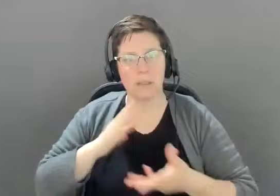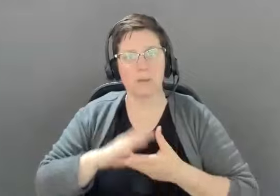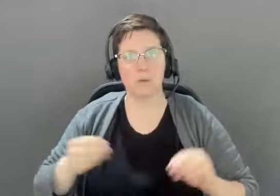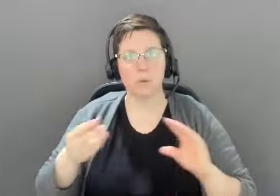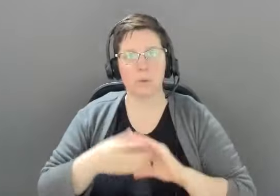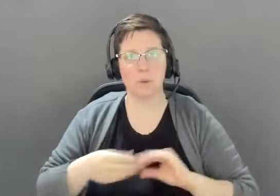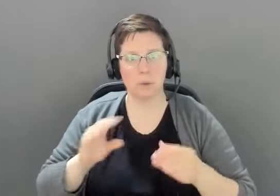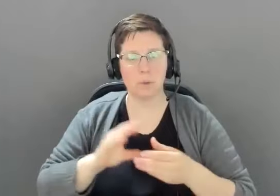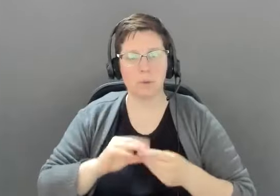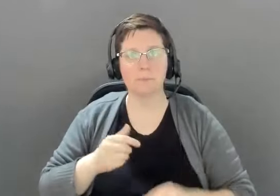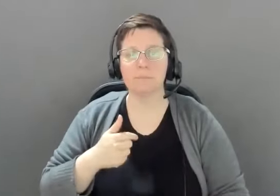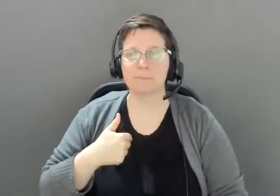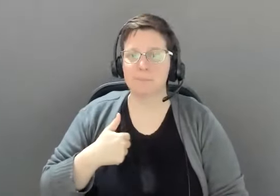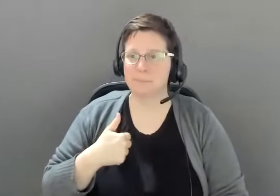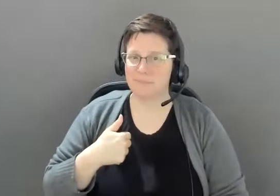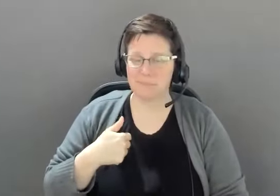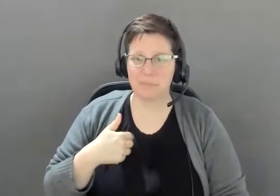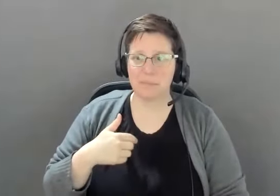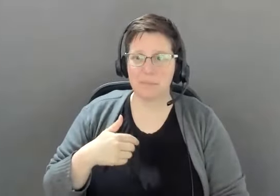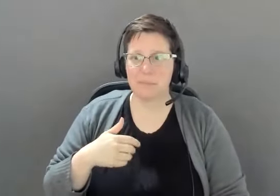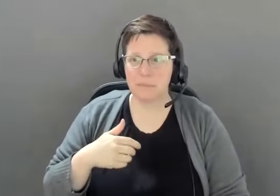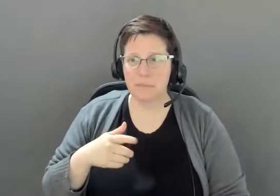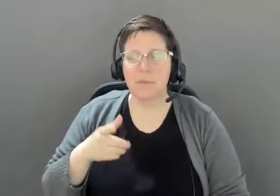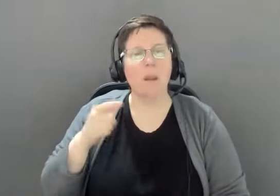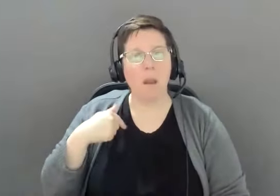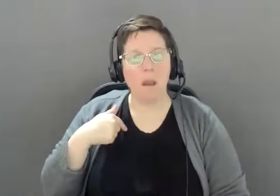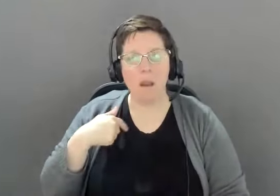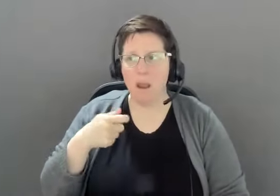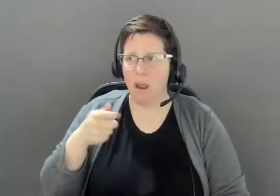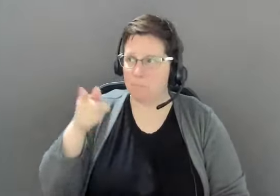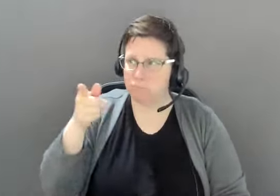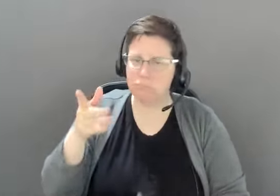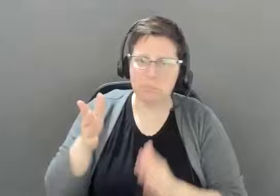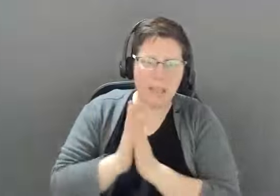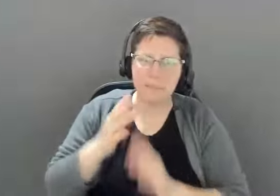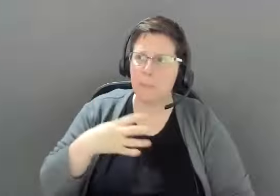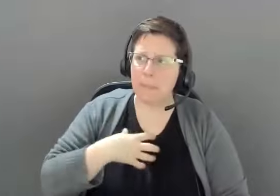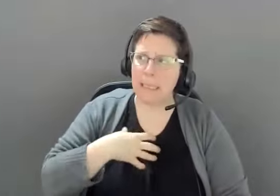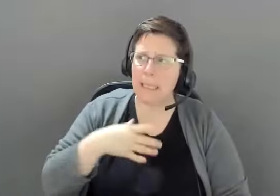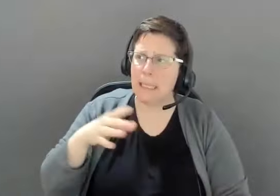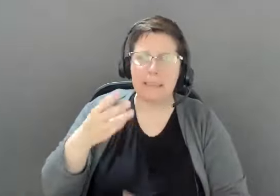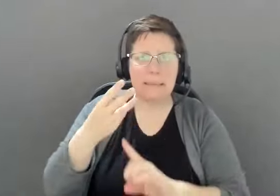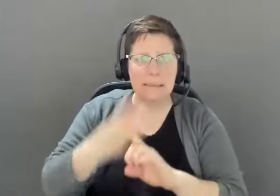judicial review after the Office of the Police Complaints Commissioner dismissed my police complaint due to the 6-month time limit here in Nova